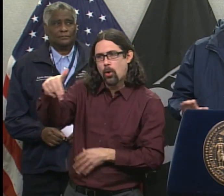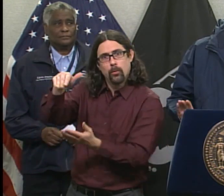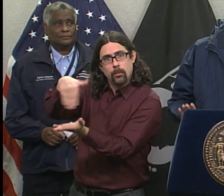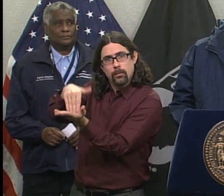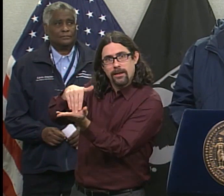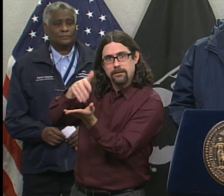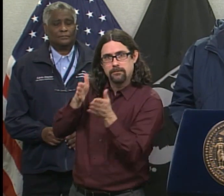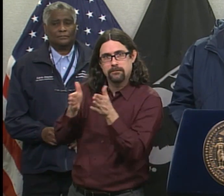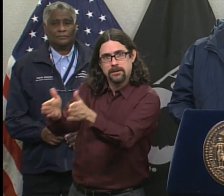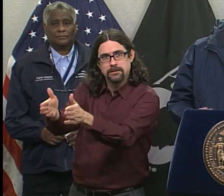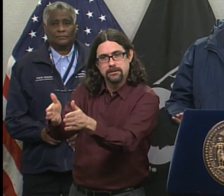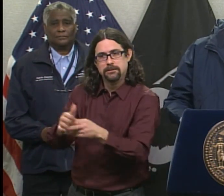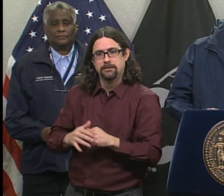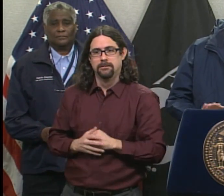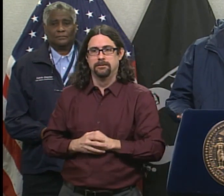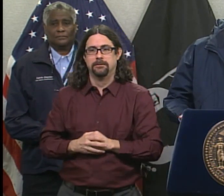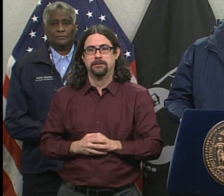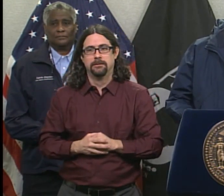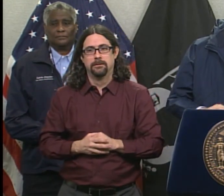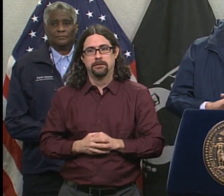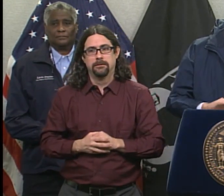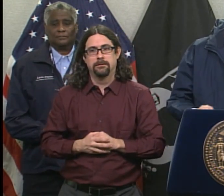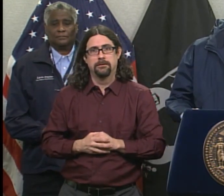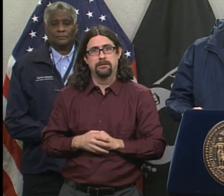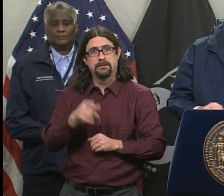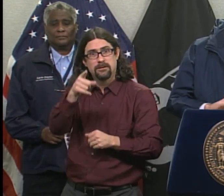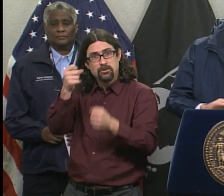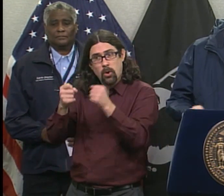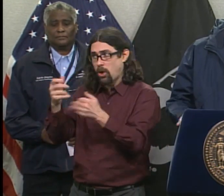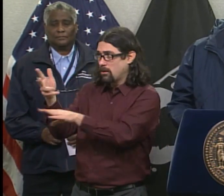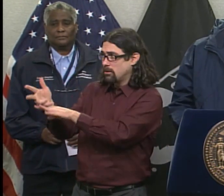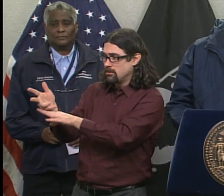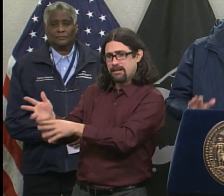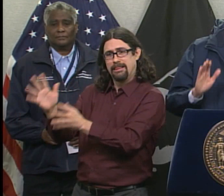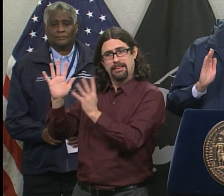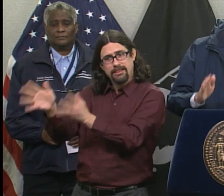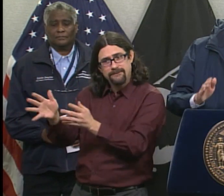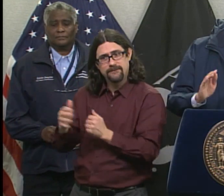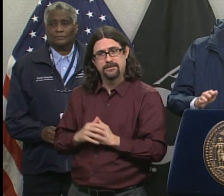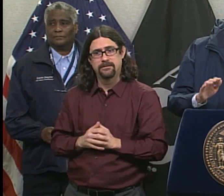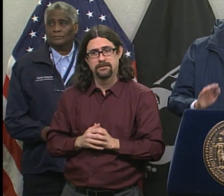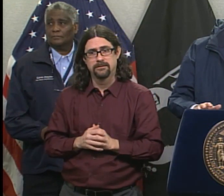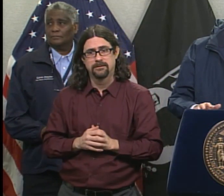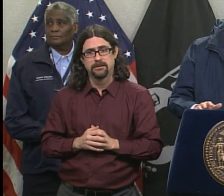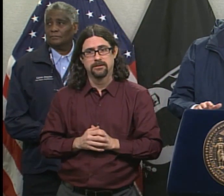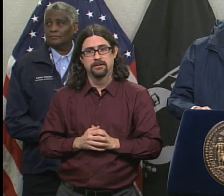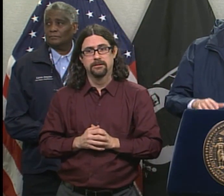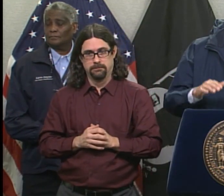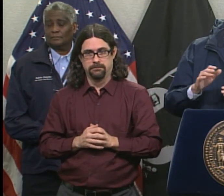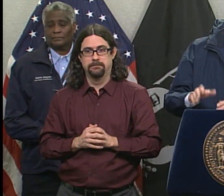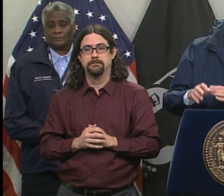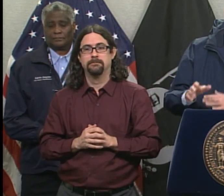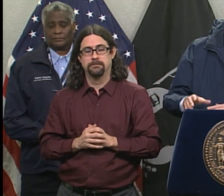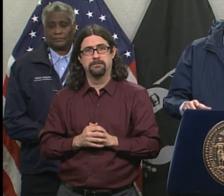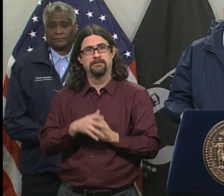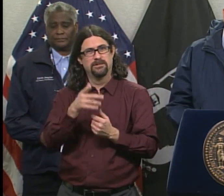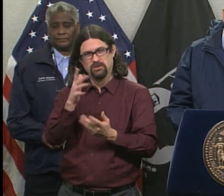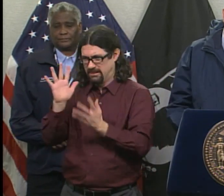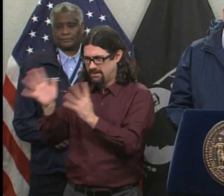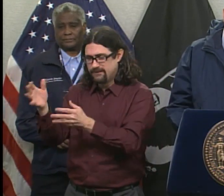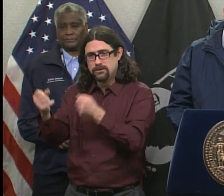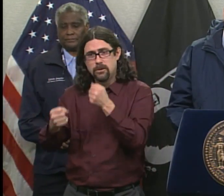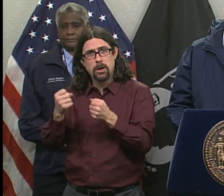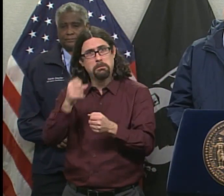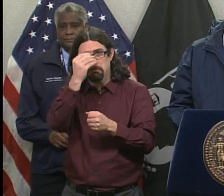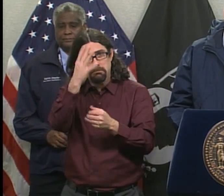for the whole week. You'll be fine. You will not be ticketed. Alternate side is suspended. Just leave your car. If you need to get around, use